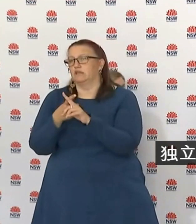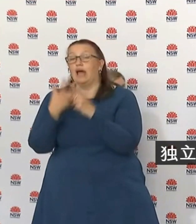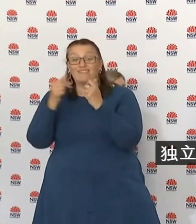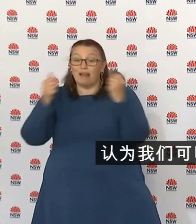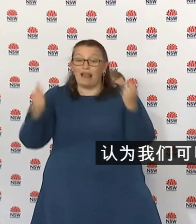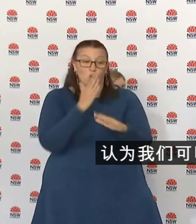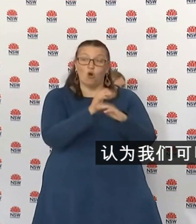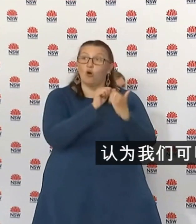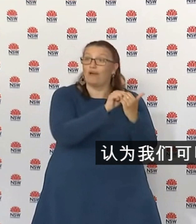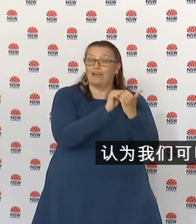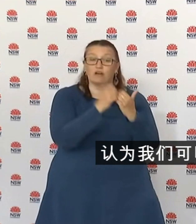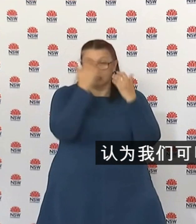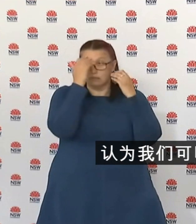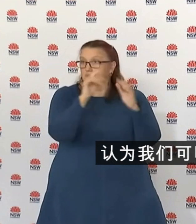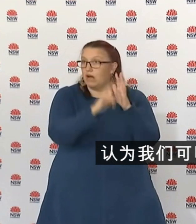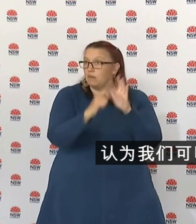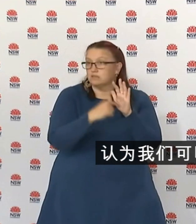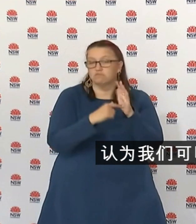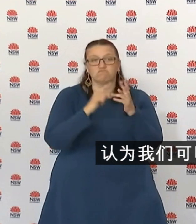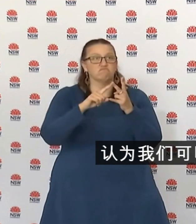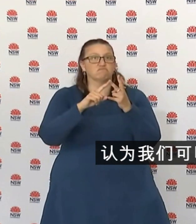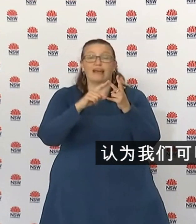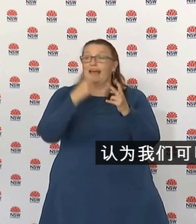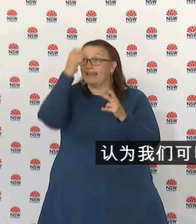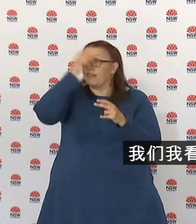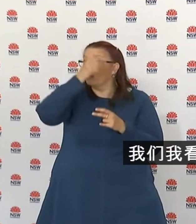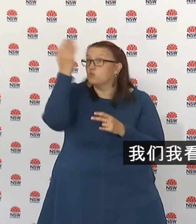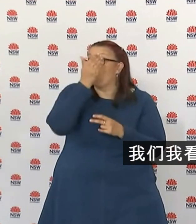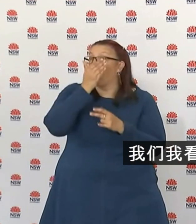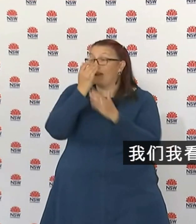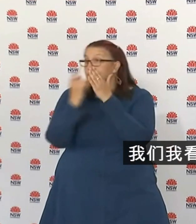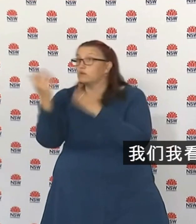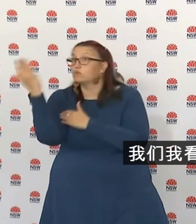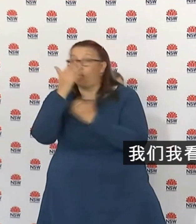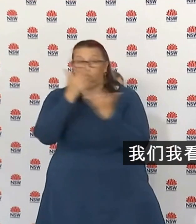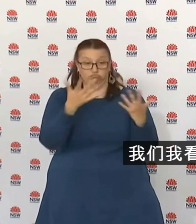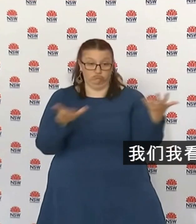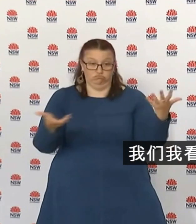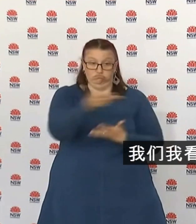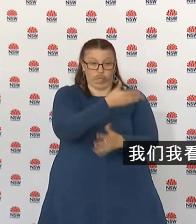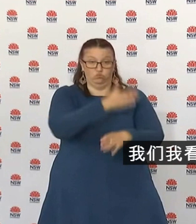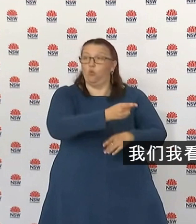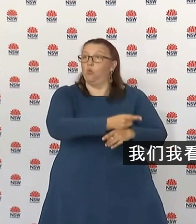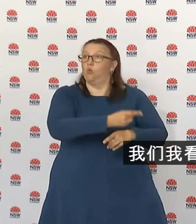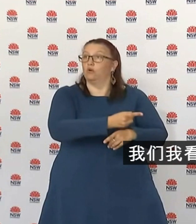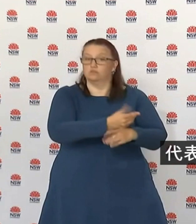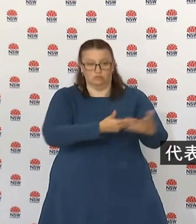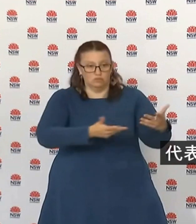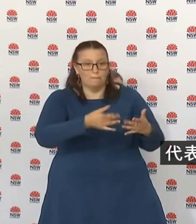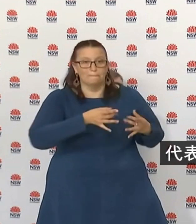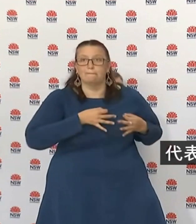sector. I think we can achieve it, but we need people to be on the journey with us. I've seen some comments which are extremely negative